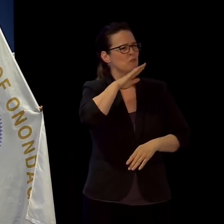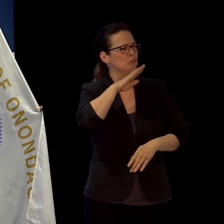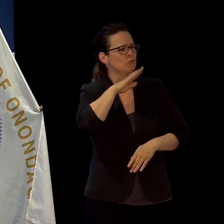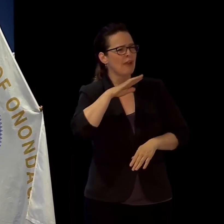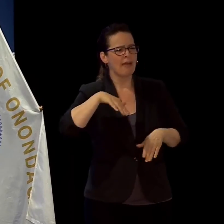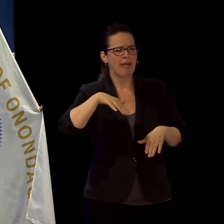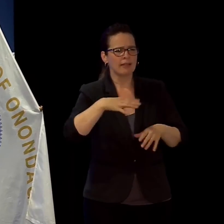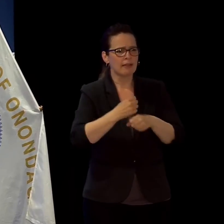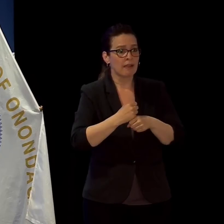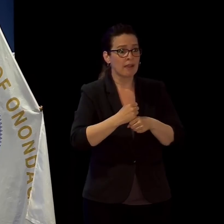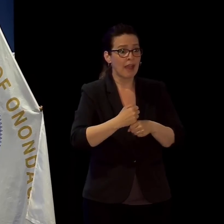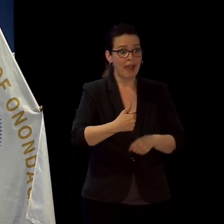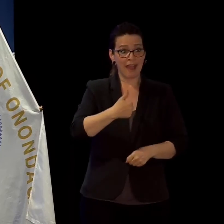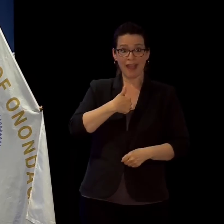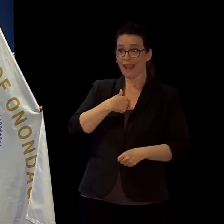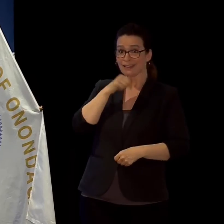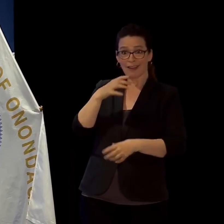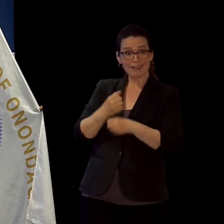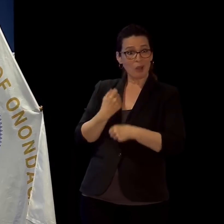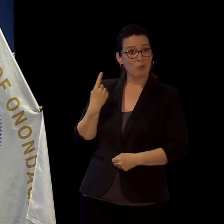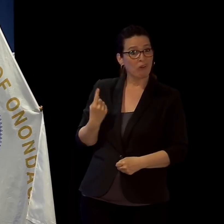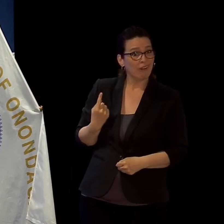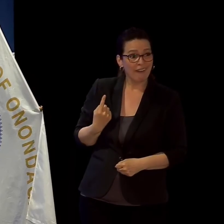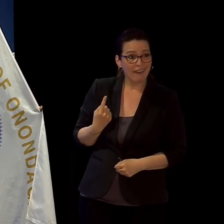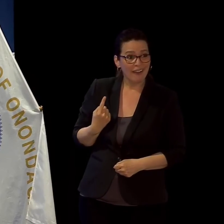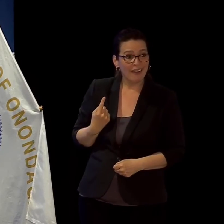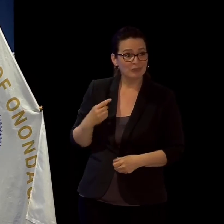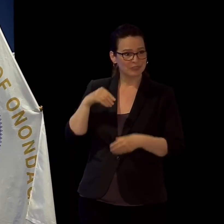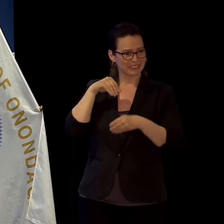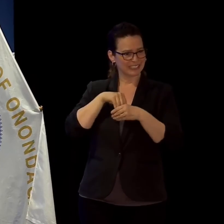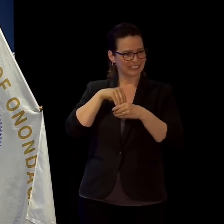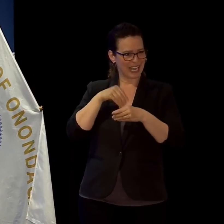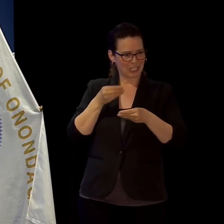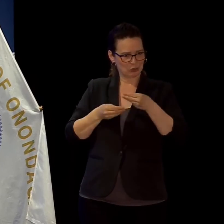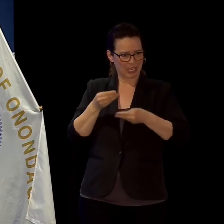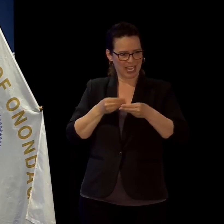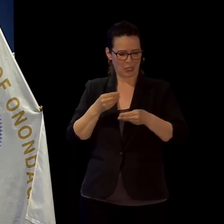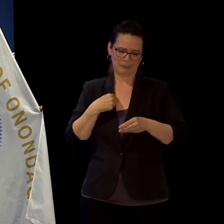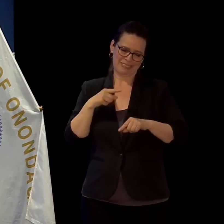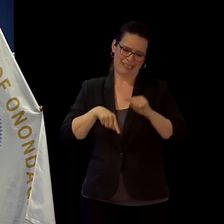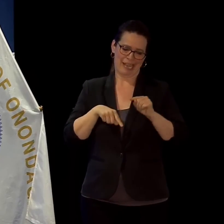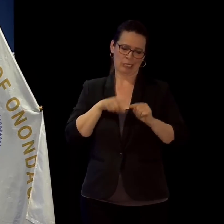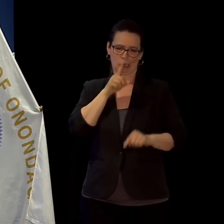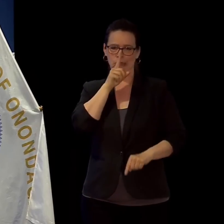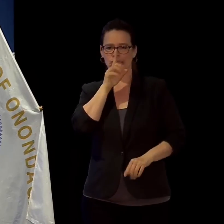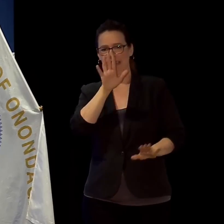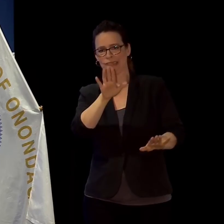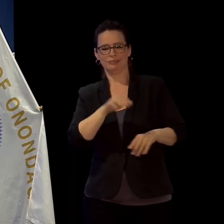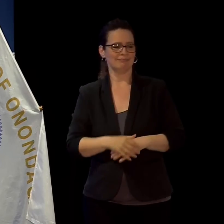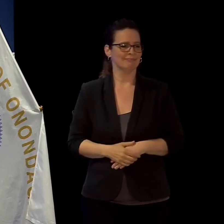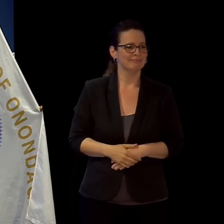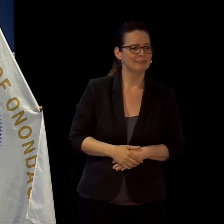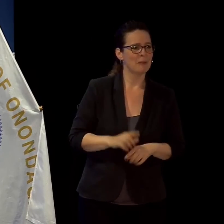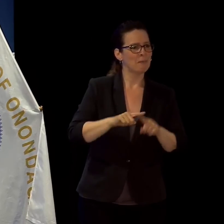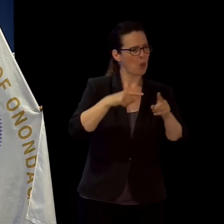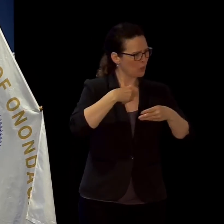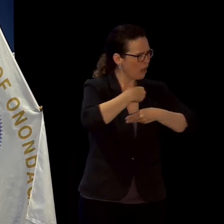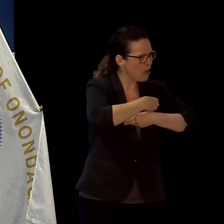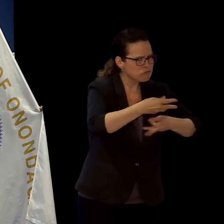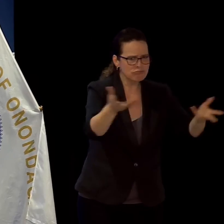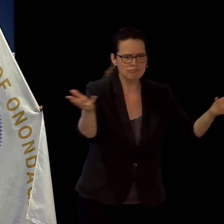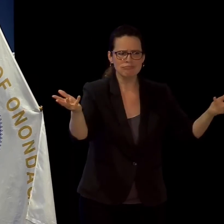get a voucher. That'd be like insider trading if I got it, so I didn't participate. But we want to get it back out there as well